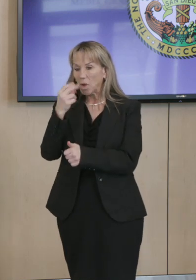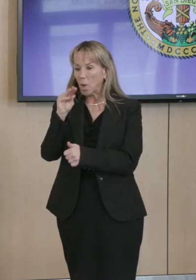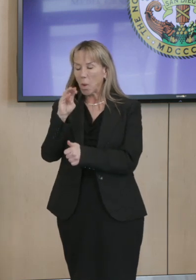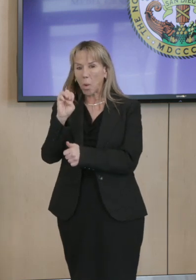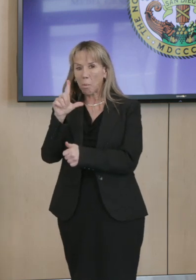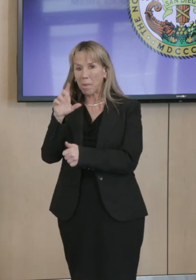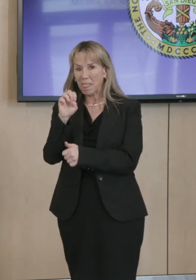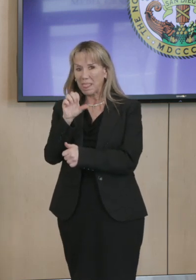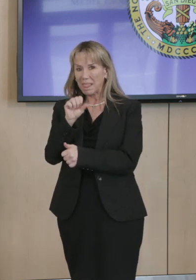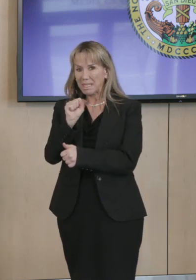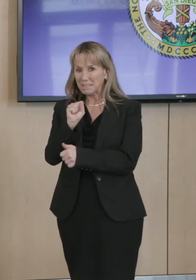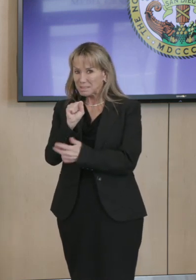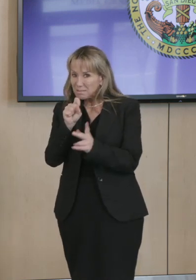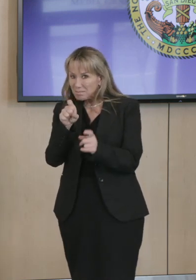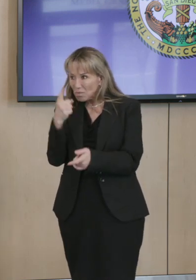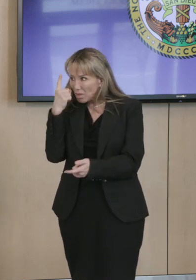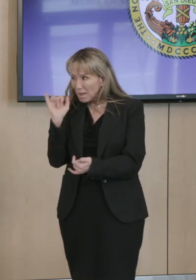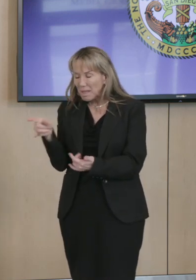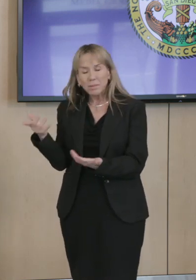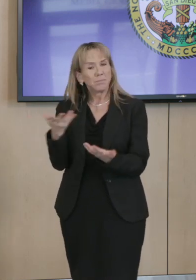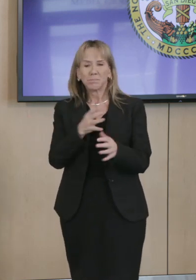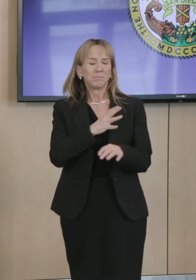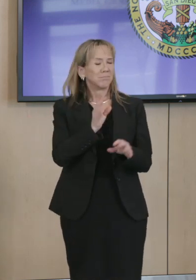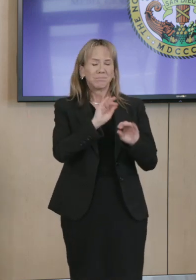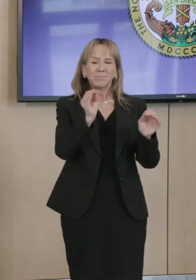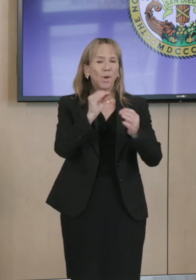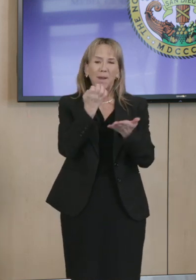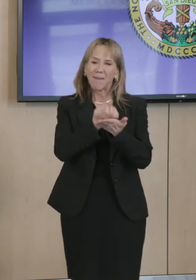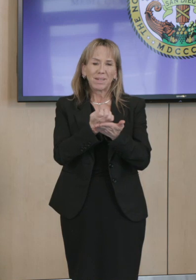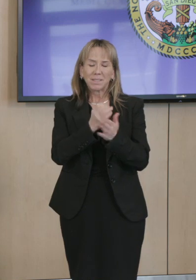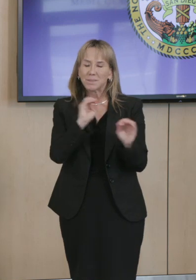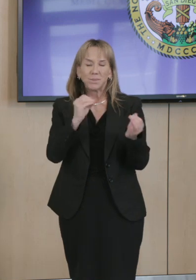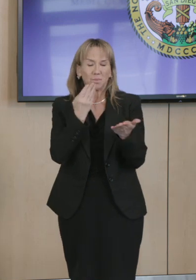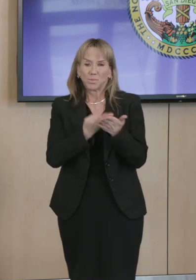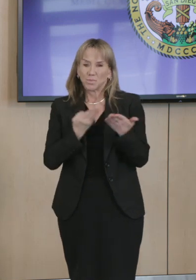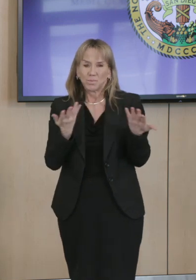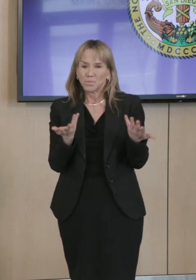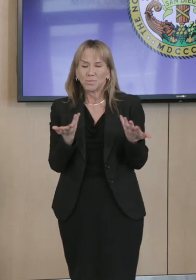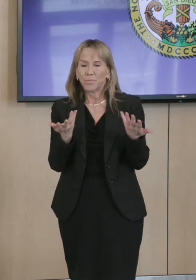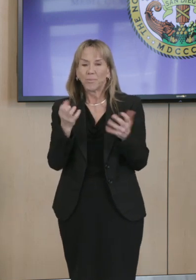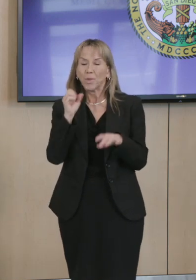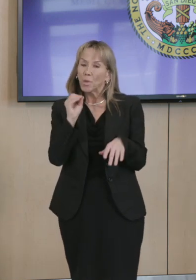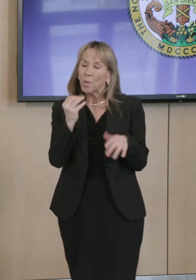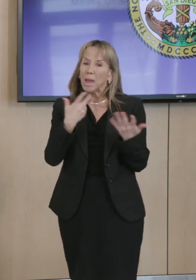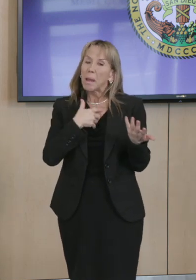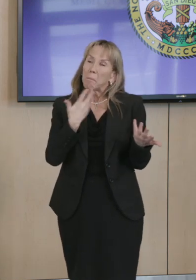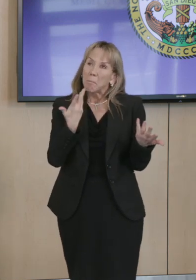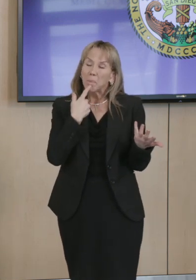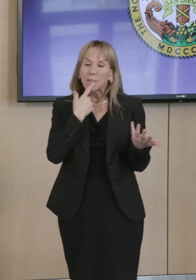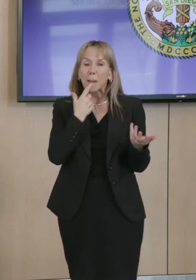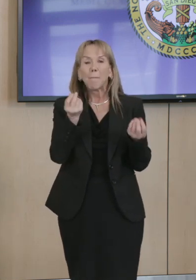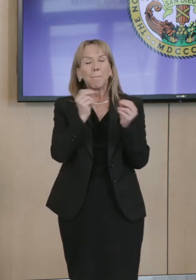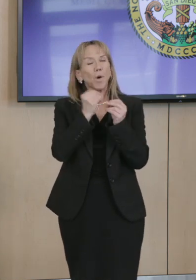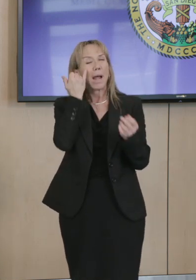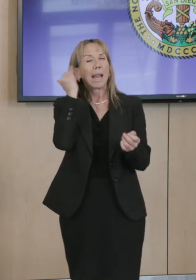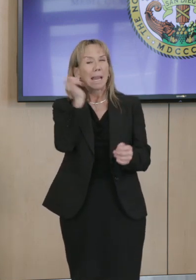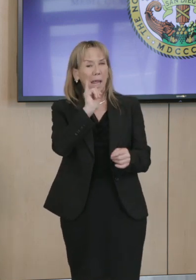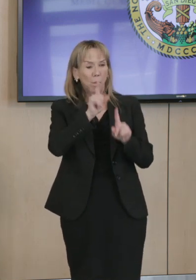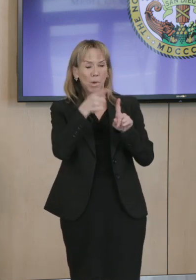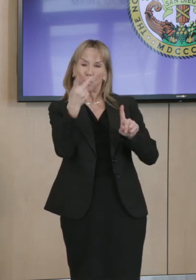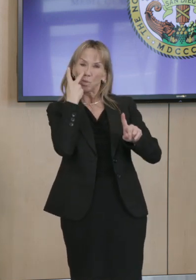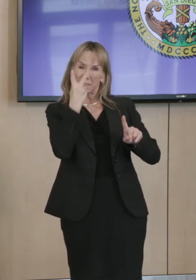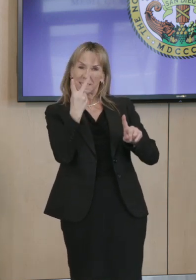We have no evidence that that's the case. I would say that it is more likely that when you see a cluster